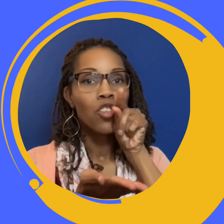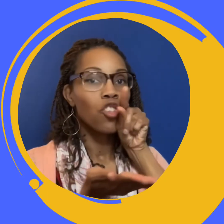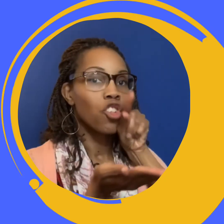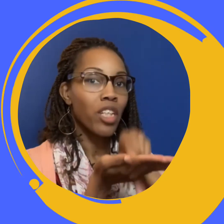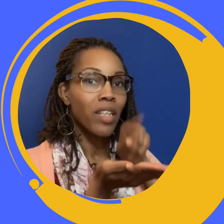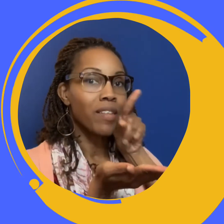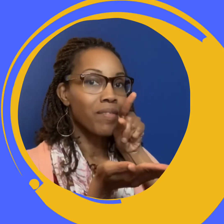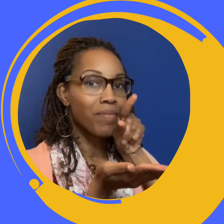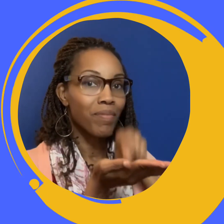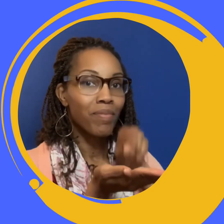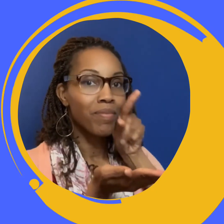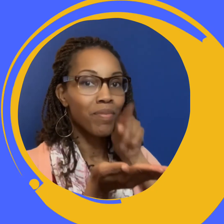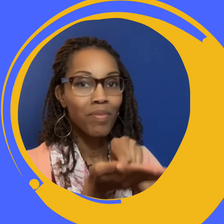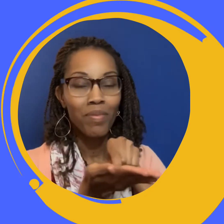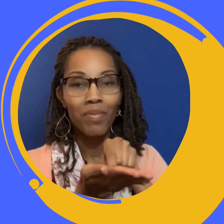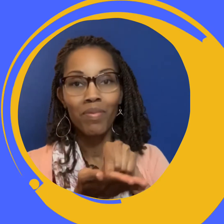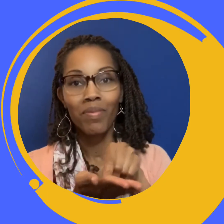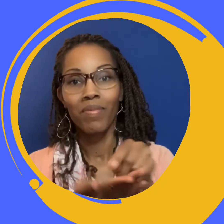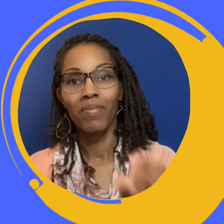Chicken.